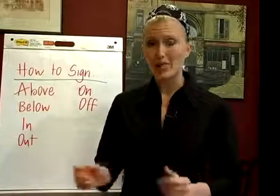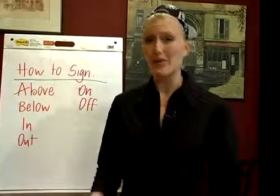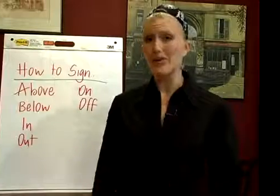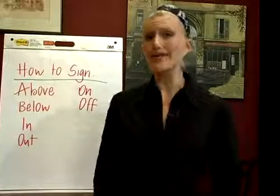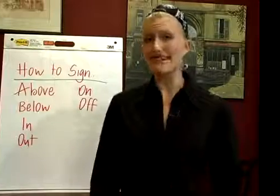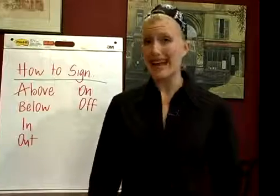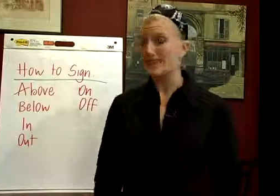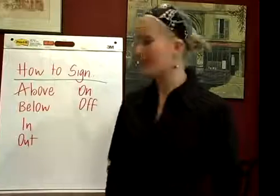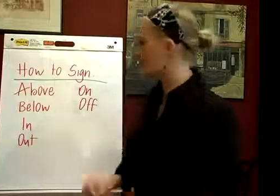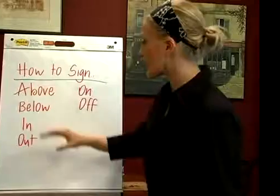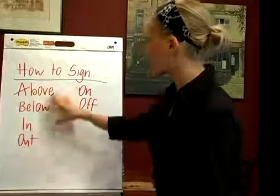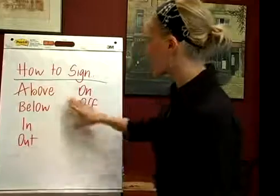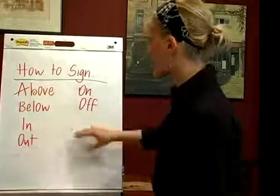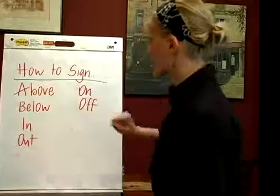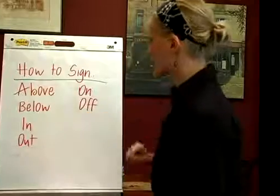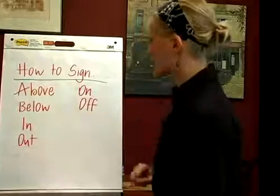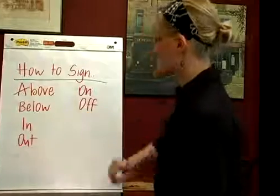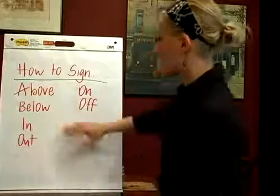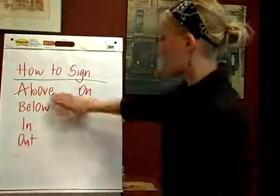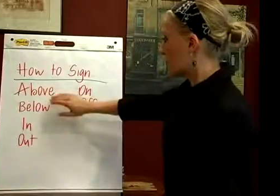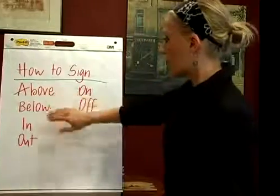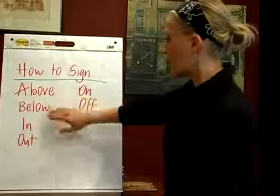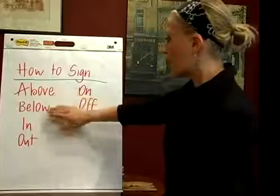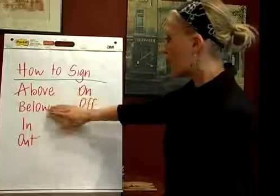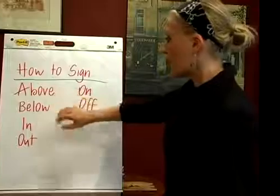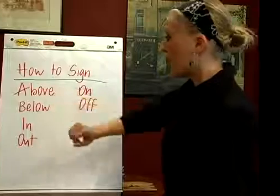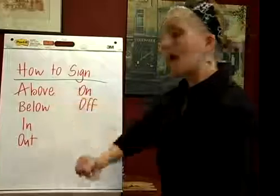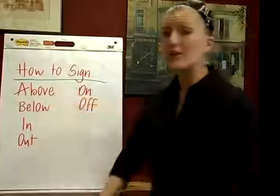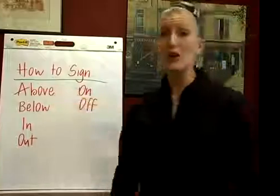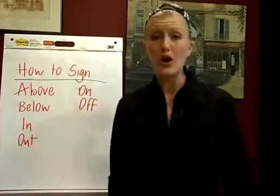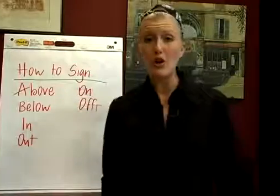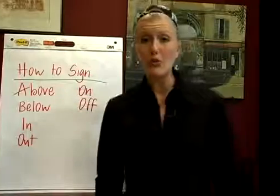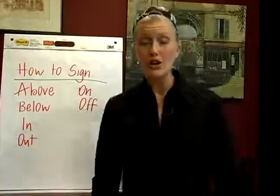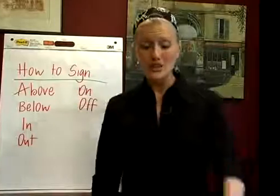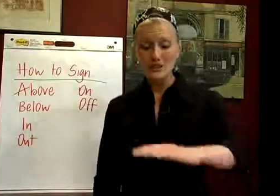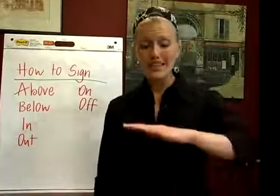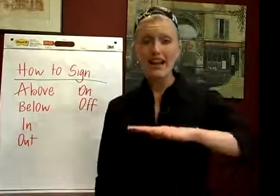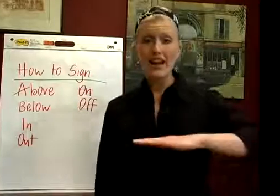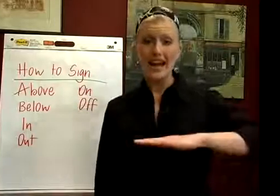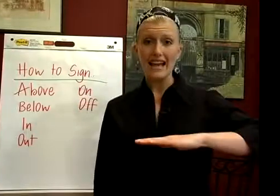of words a day. So let's start off with some opposites here. We've got above and below. So if we take our hand